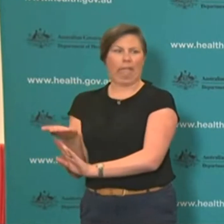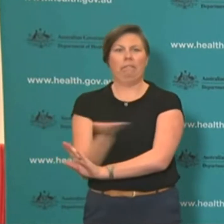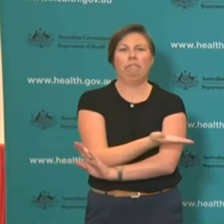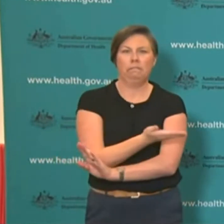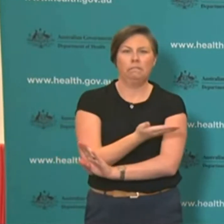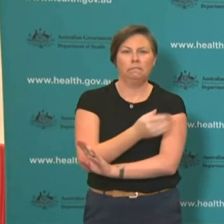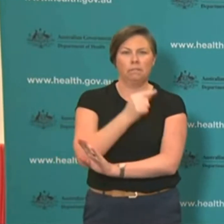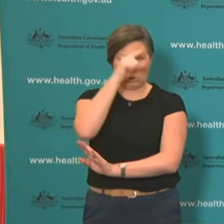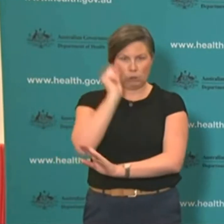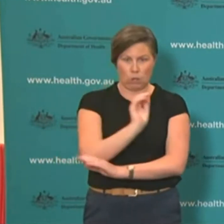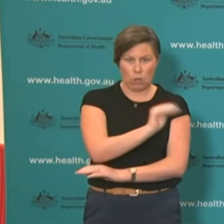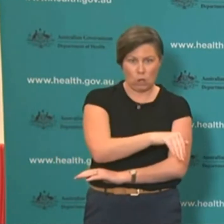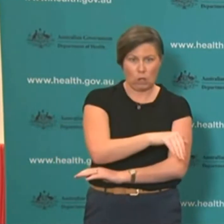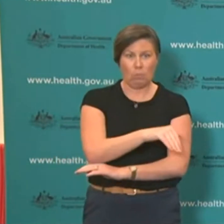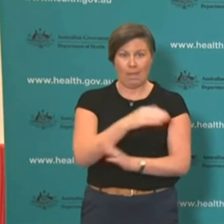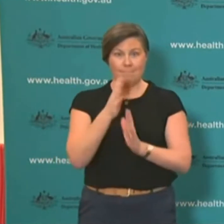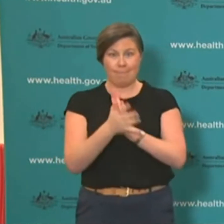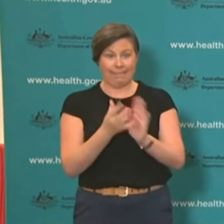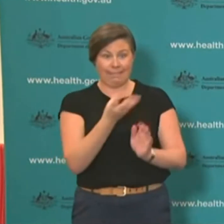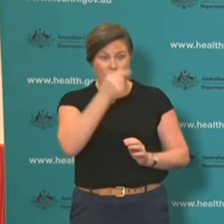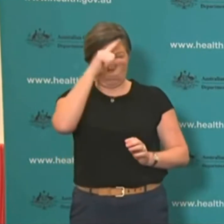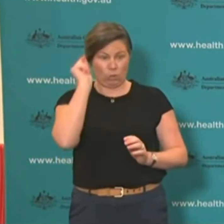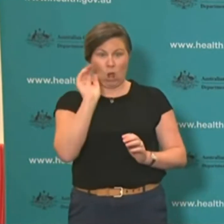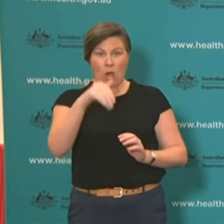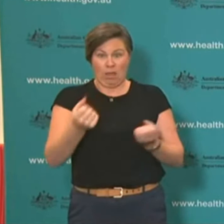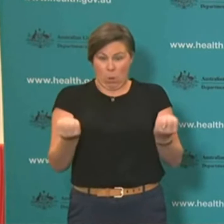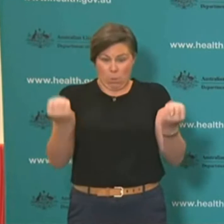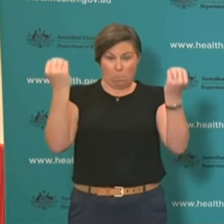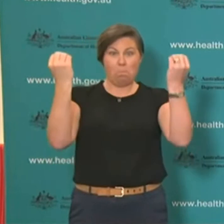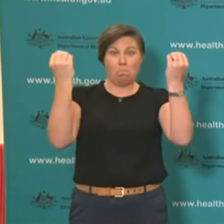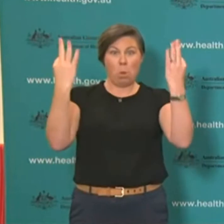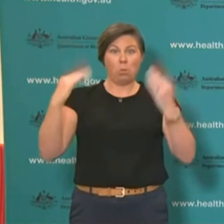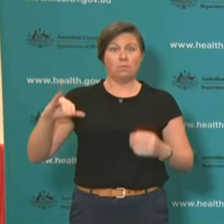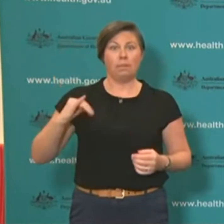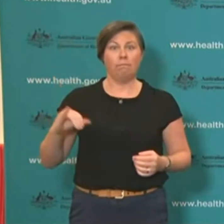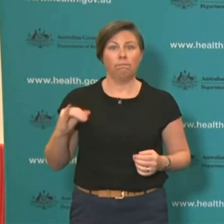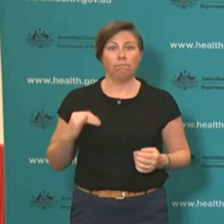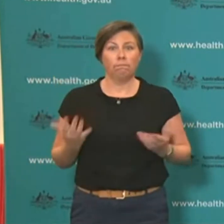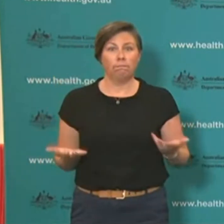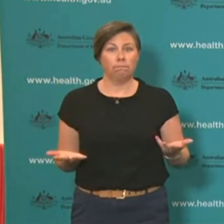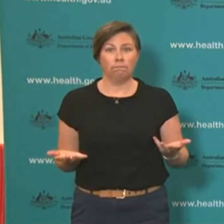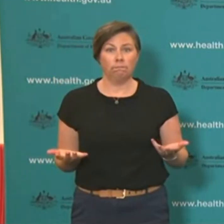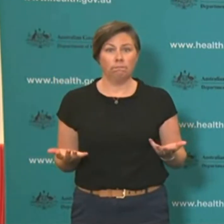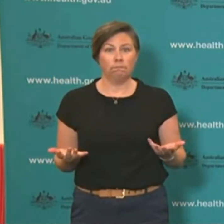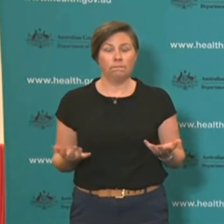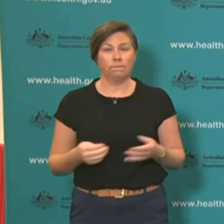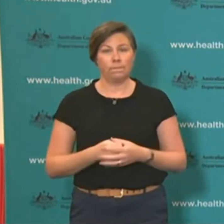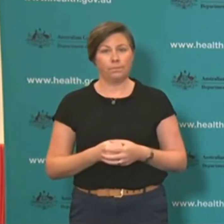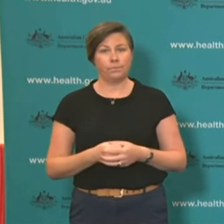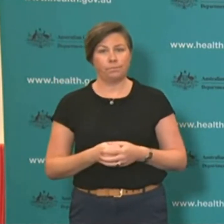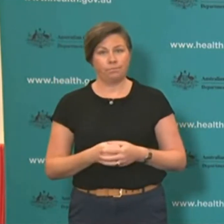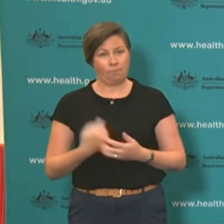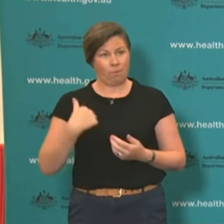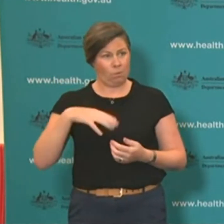is entire facilities being without a workforce. And I'd just ask everybody to reflect as they consider